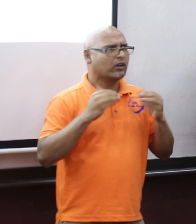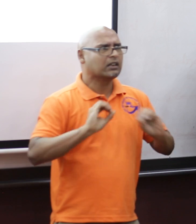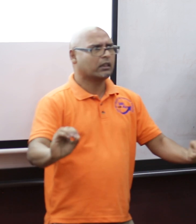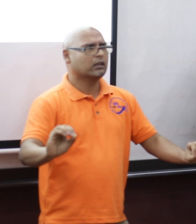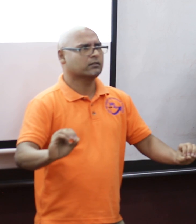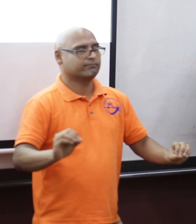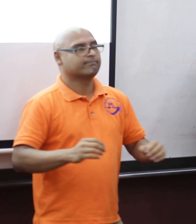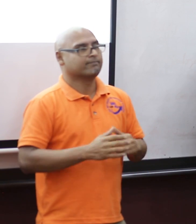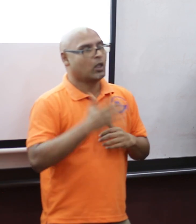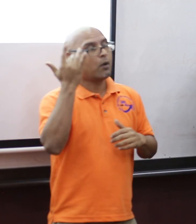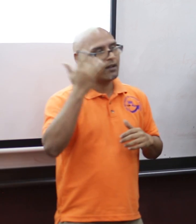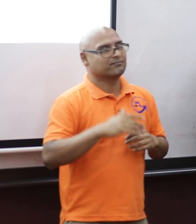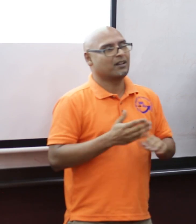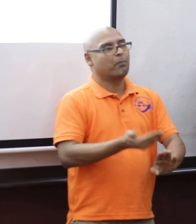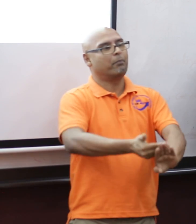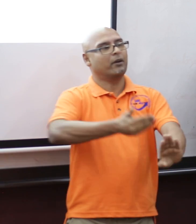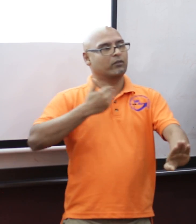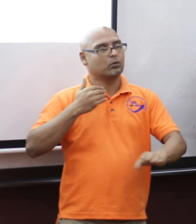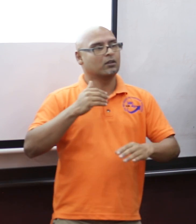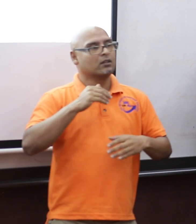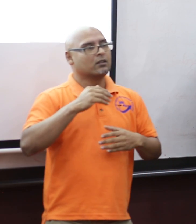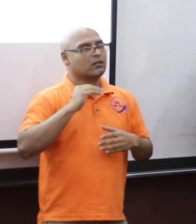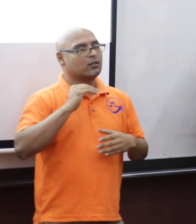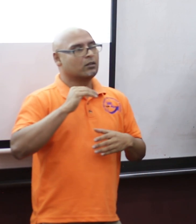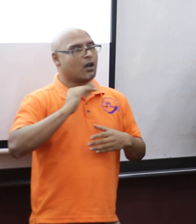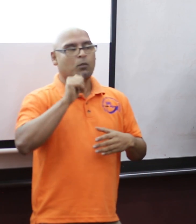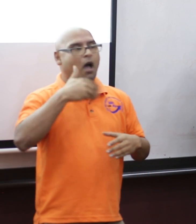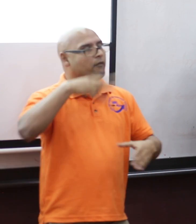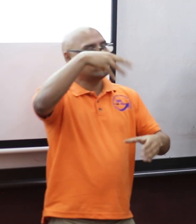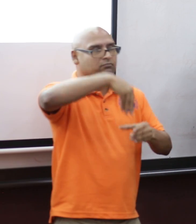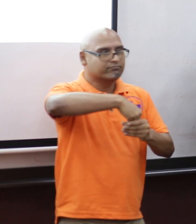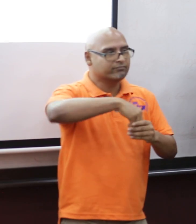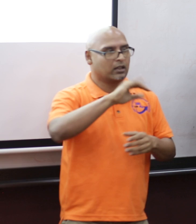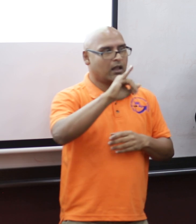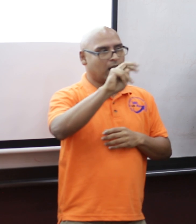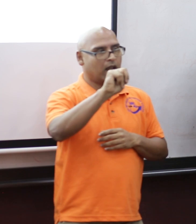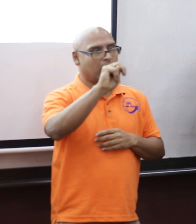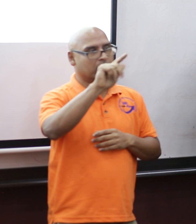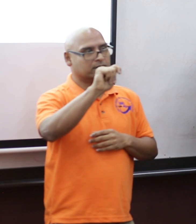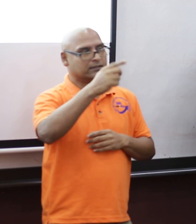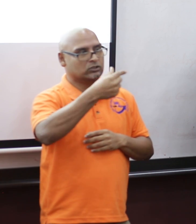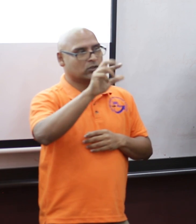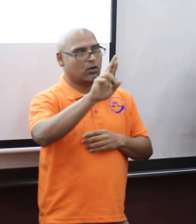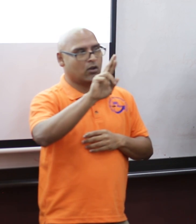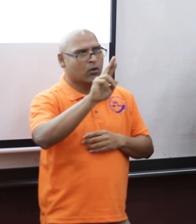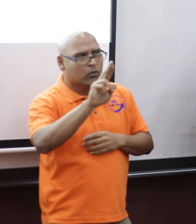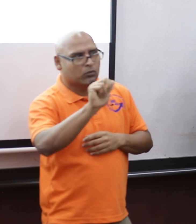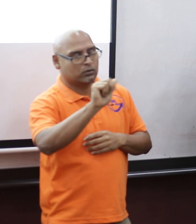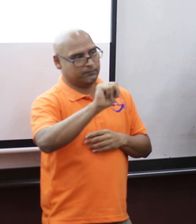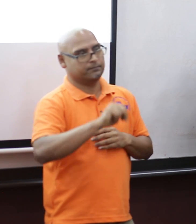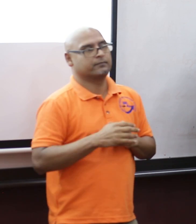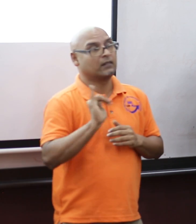place. There's still a slight separation. And Alison Franco was here recently, the human rights